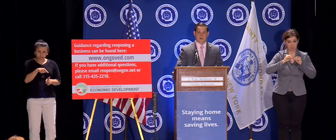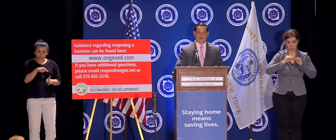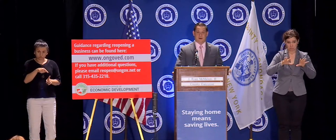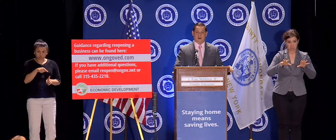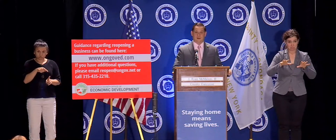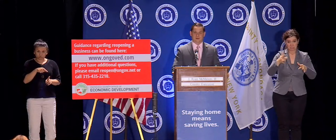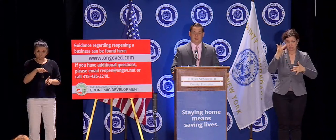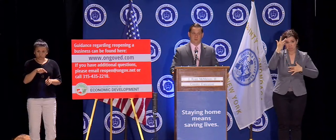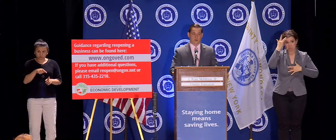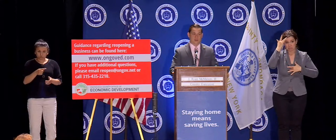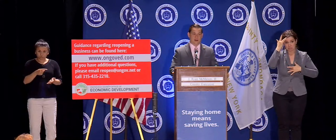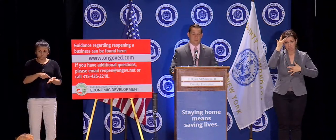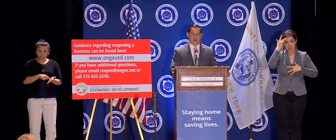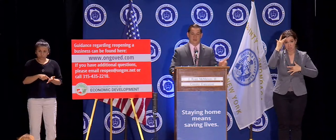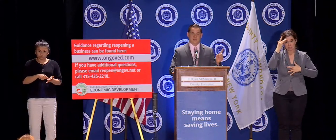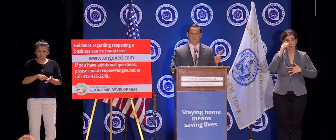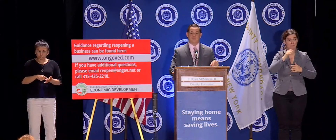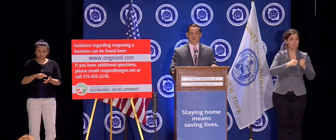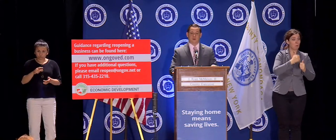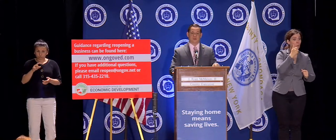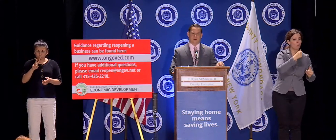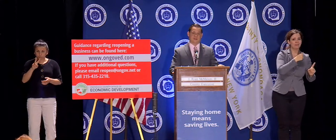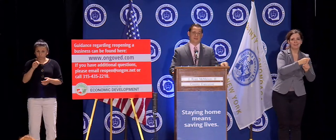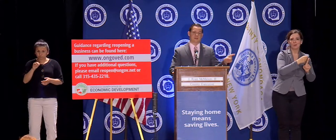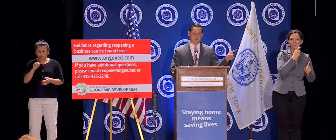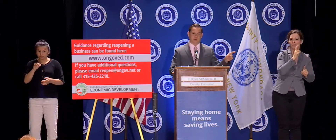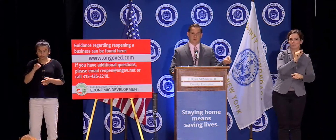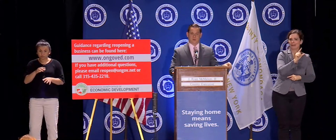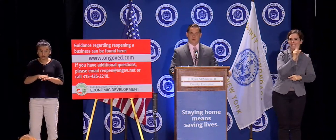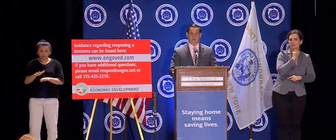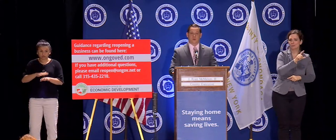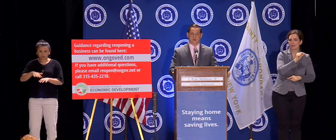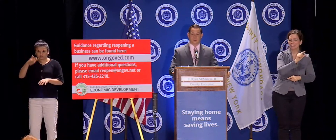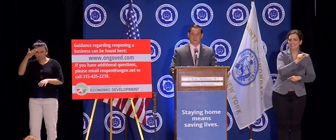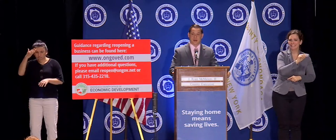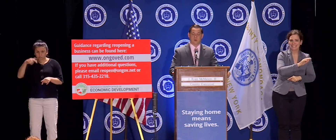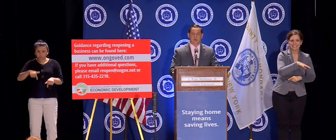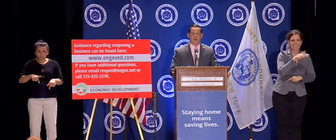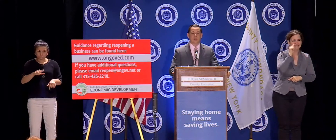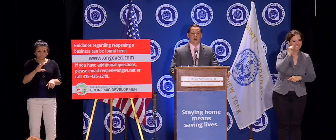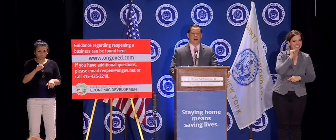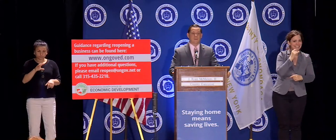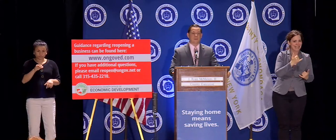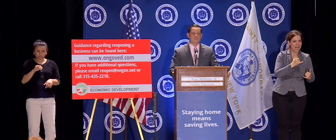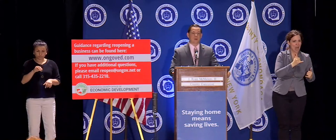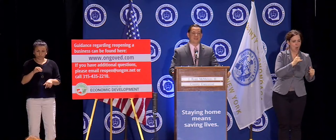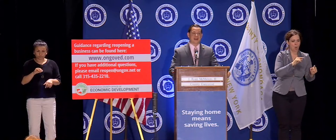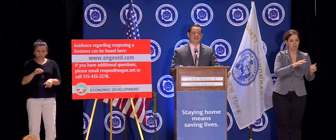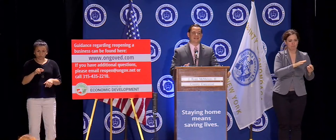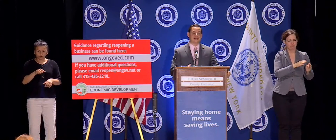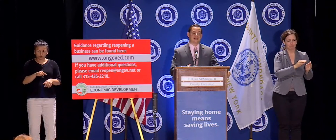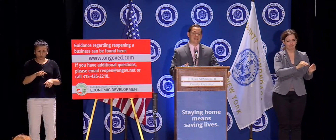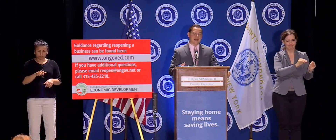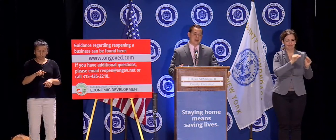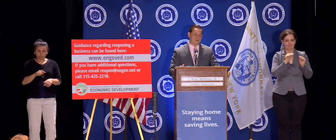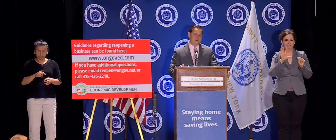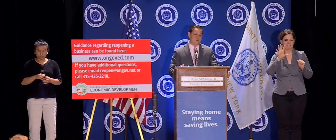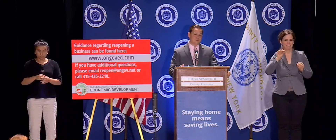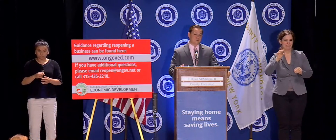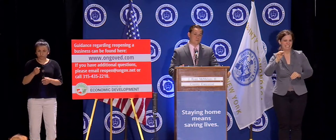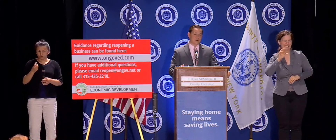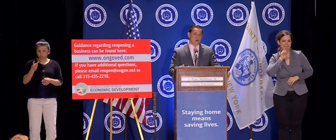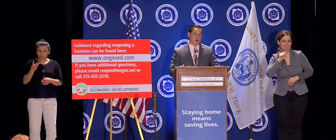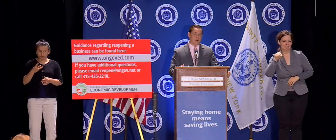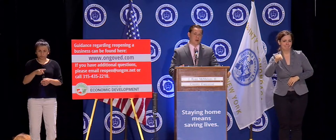were the number one category. I think the 50-year-olds are about to take the 20-year-olds now. But then second